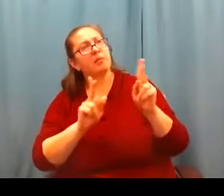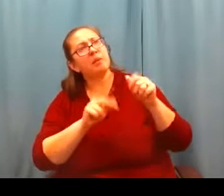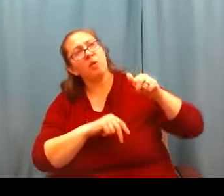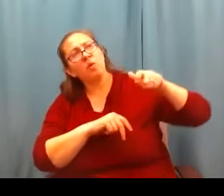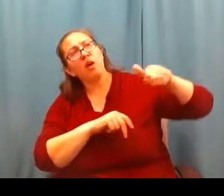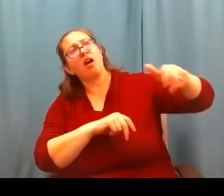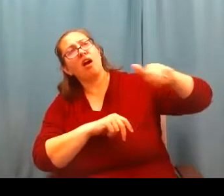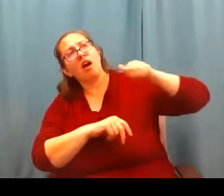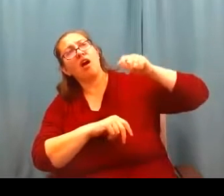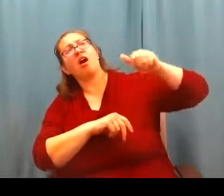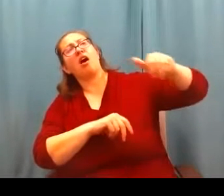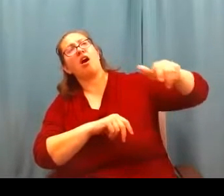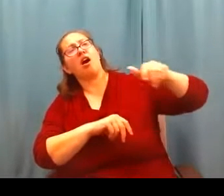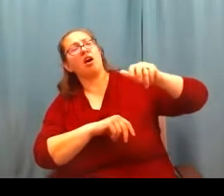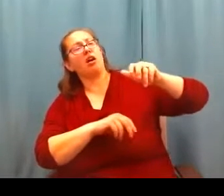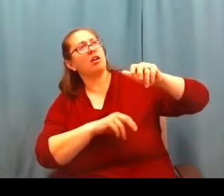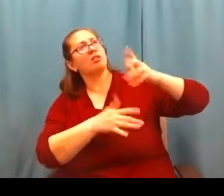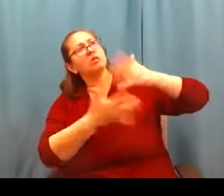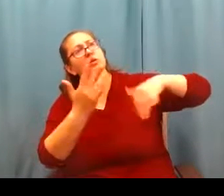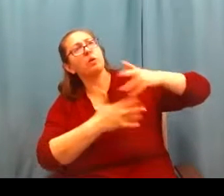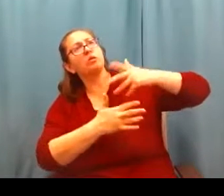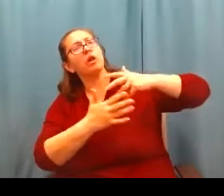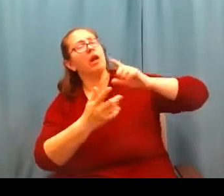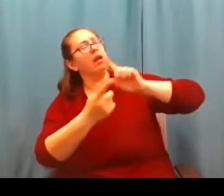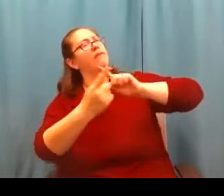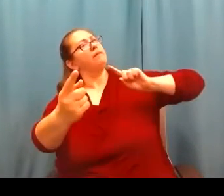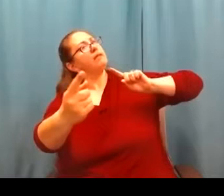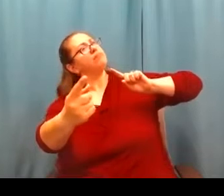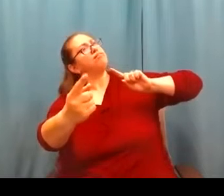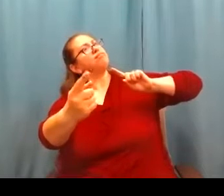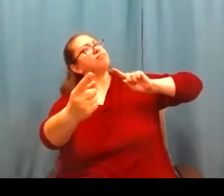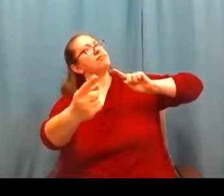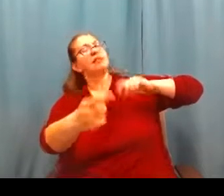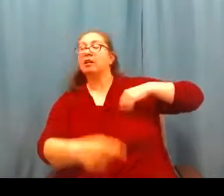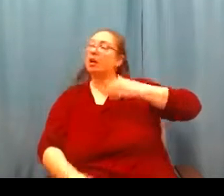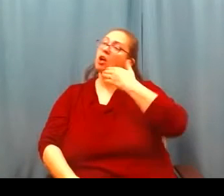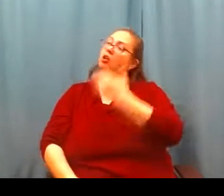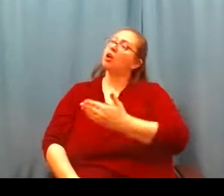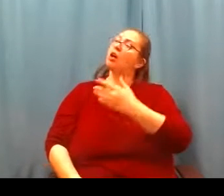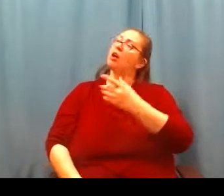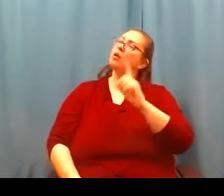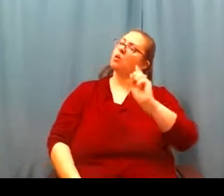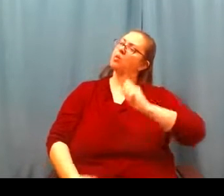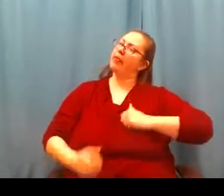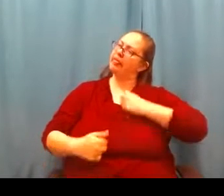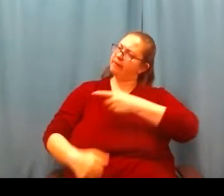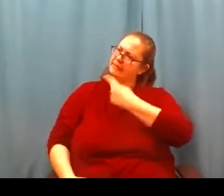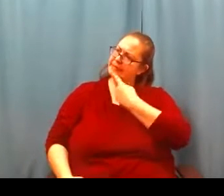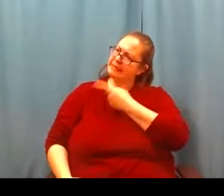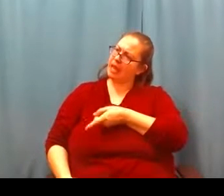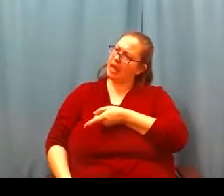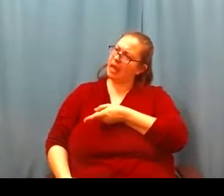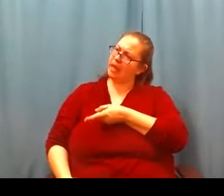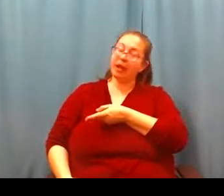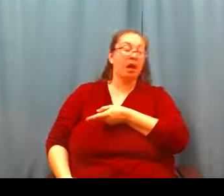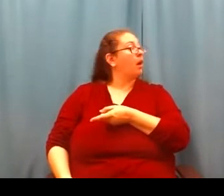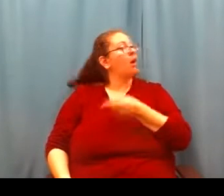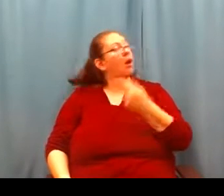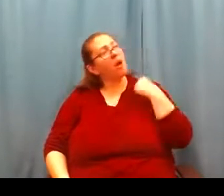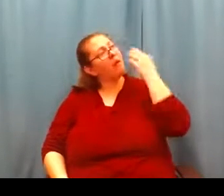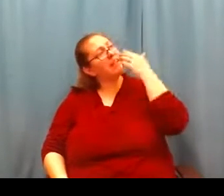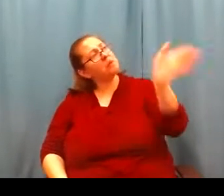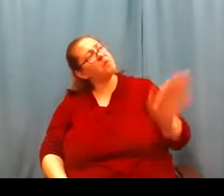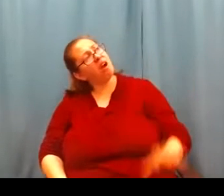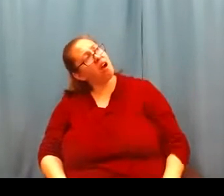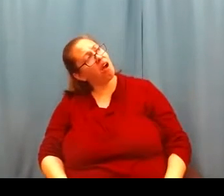restaurants and socialize from a distance? Good. What neighborhood does Tommy live in? Does he tell us? Oh, we just don't know. We don't know.